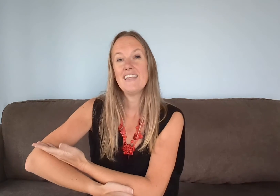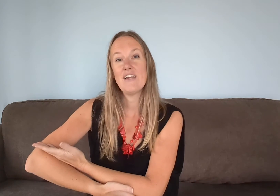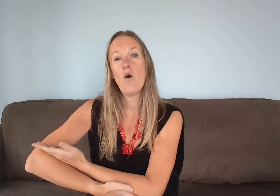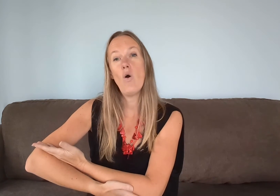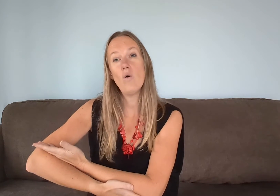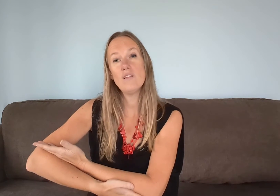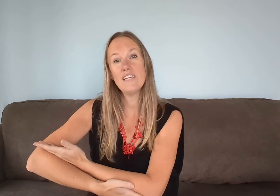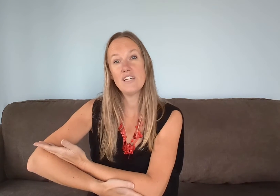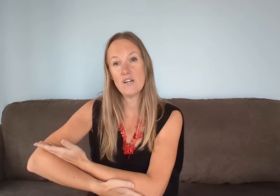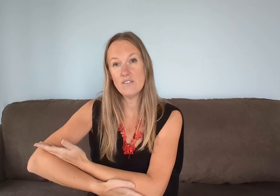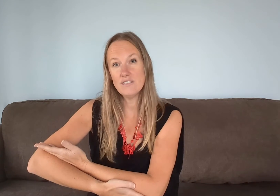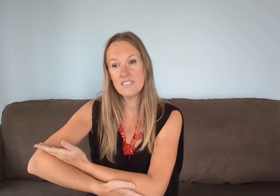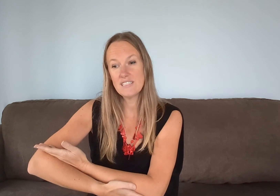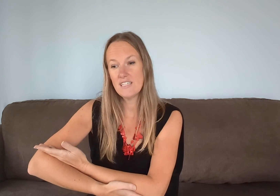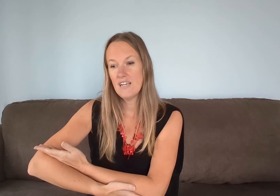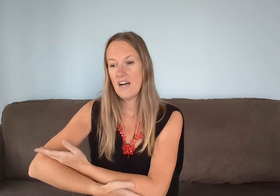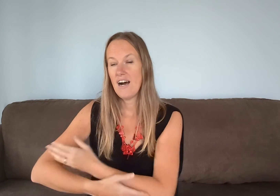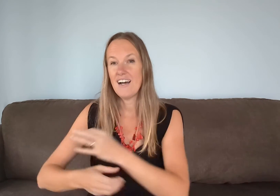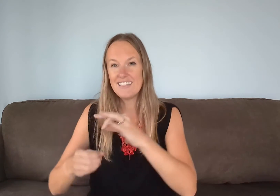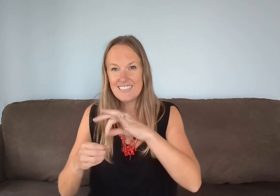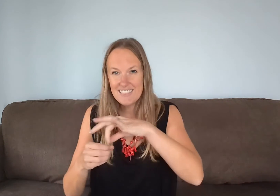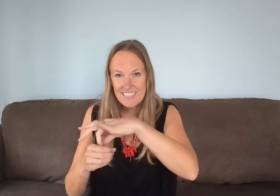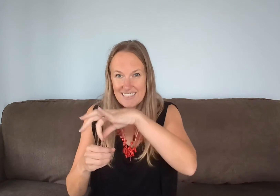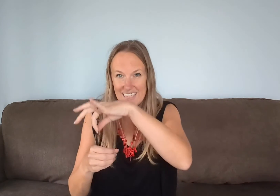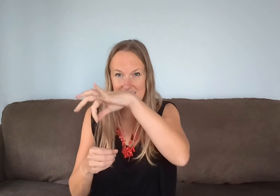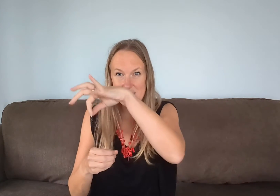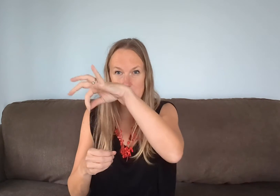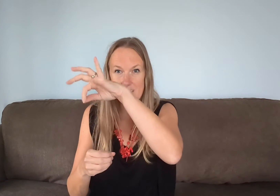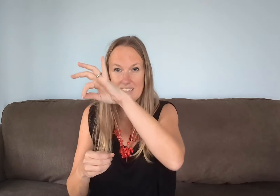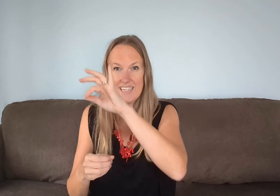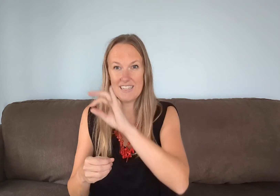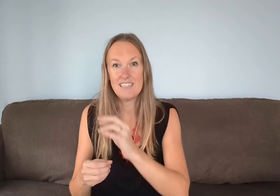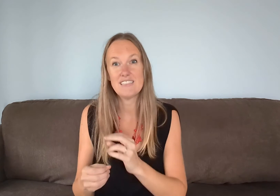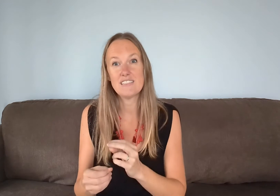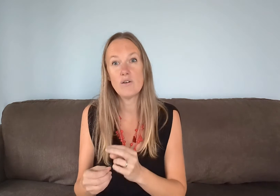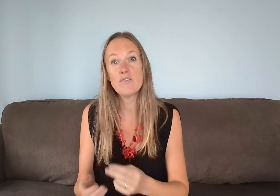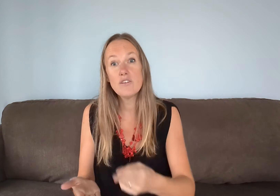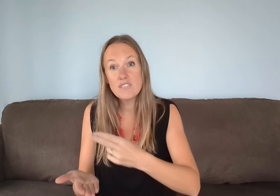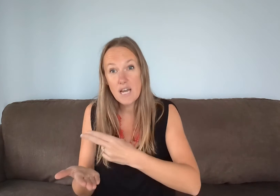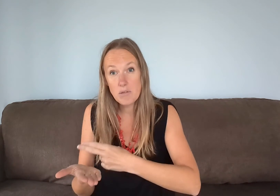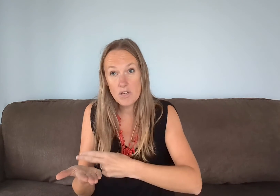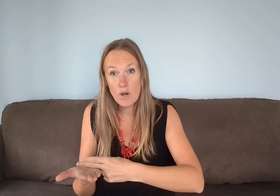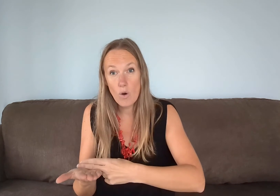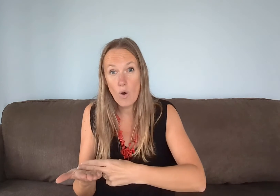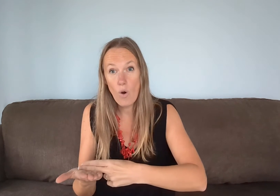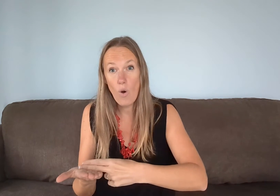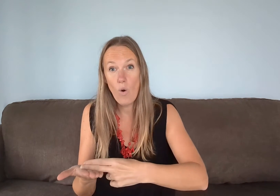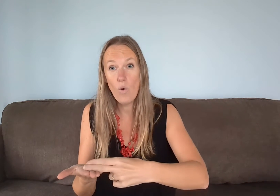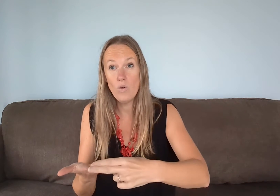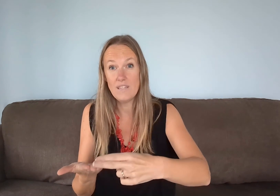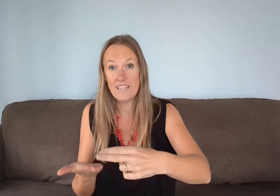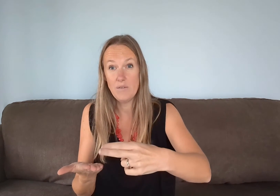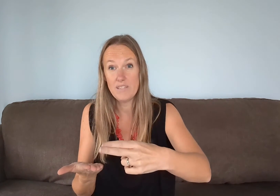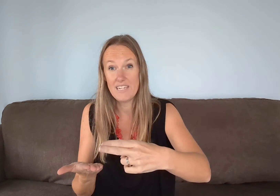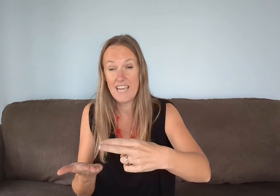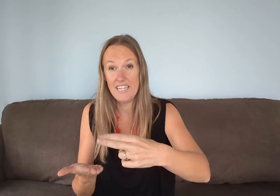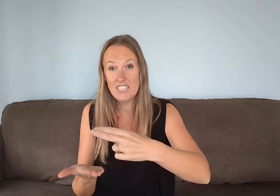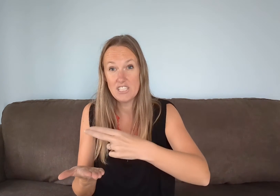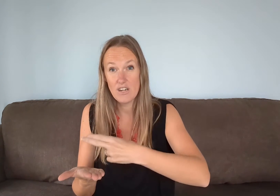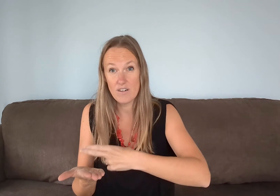then Holy Ghost. It's like a spirit like this. Or if you have time, you could go holy with an H